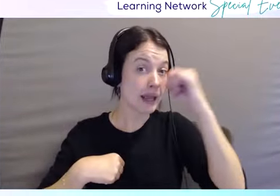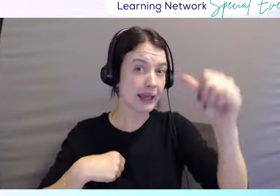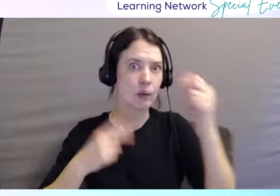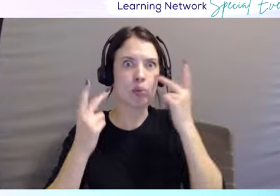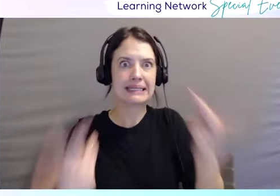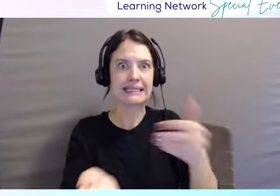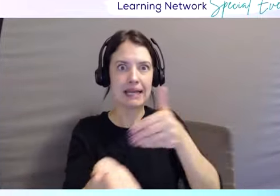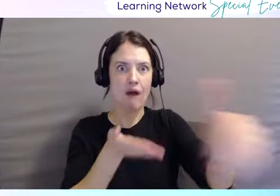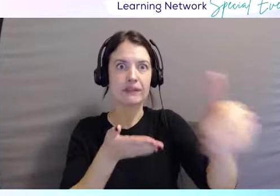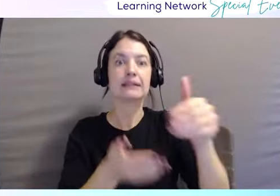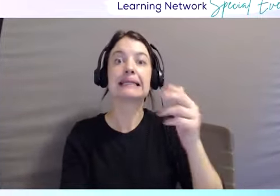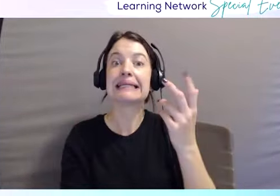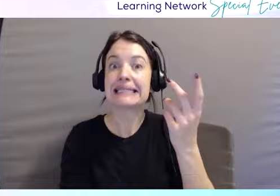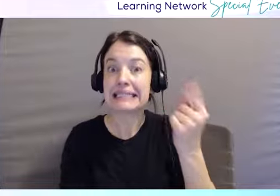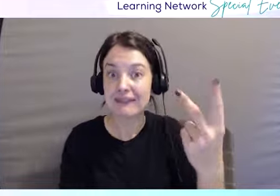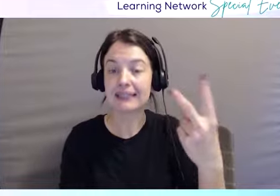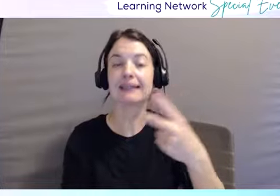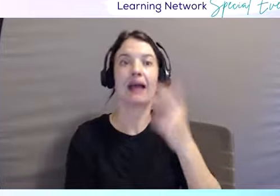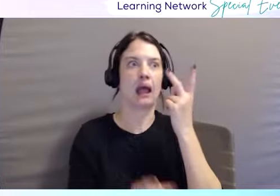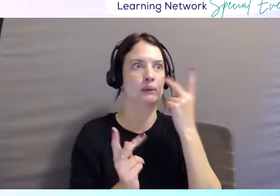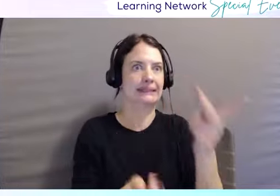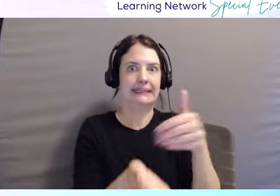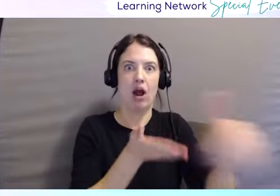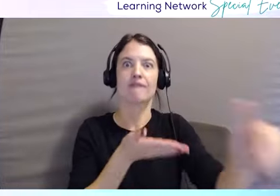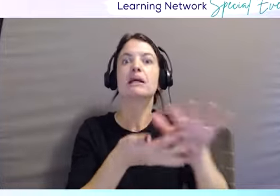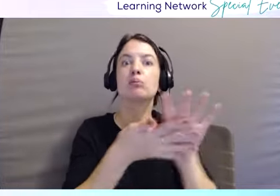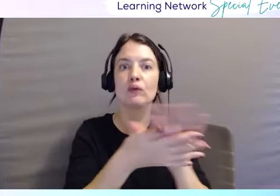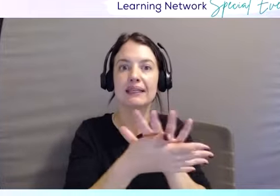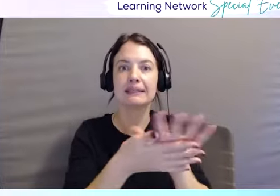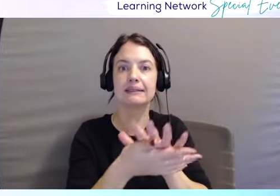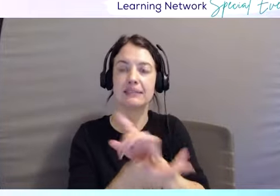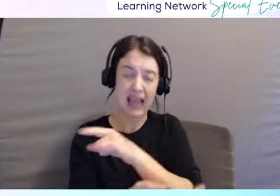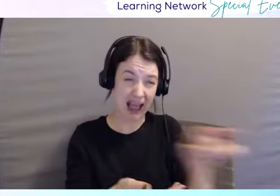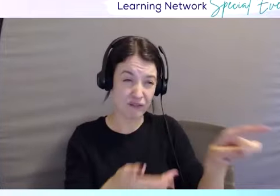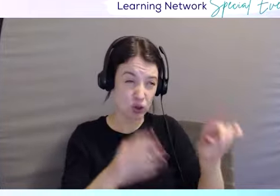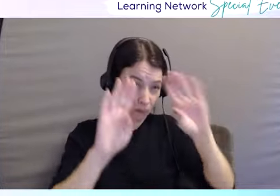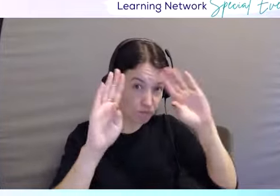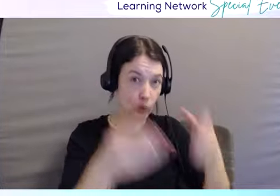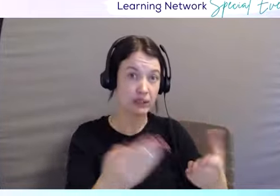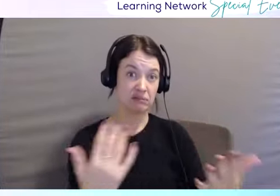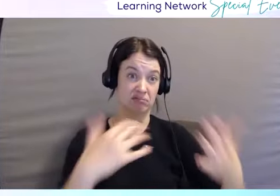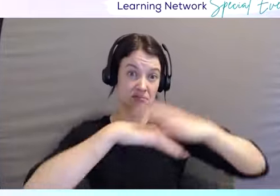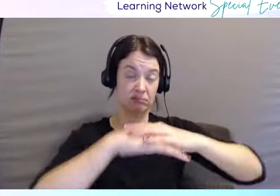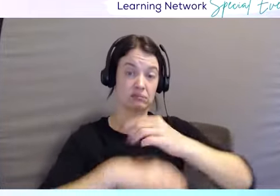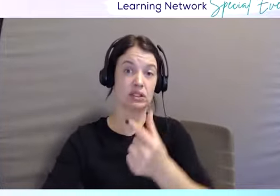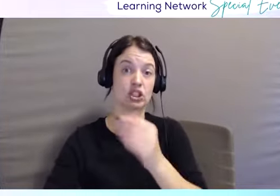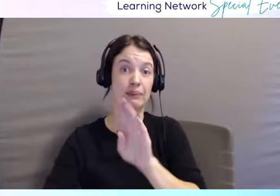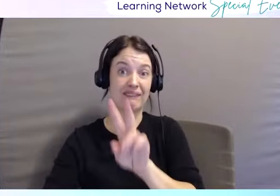in movies, has this substance specifically been examined regarding the overlap with GBV and mental health?